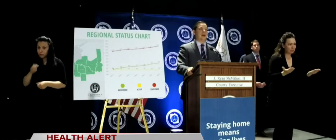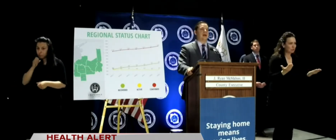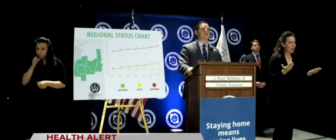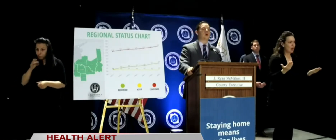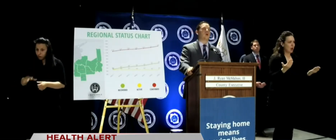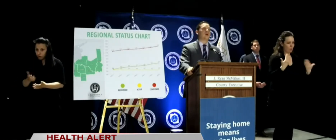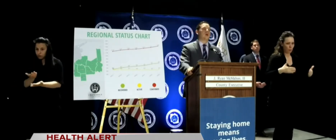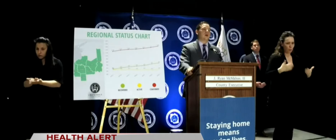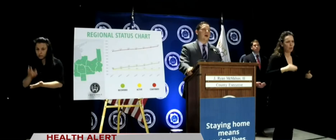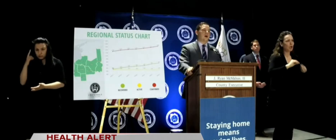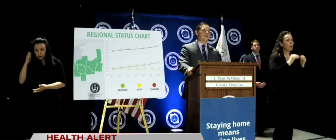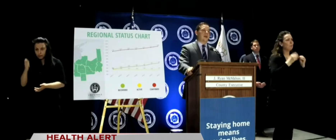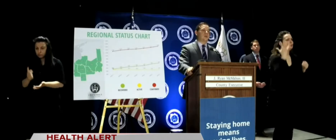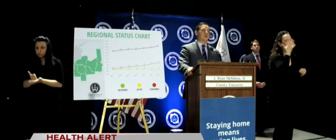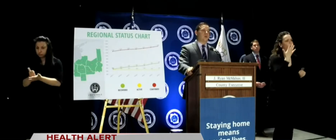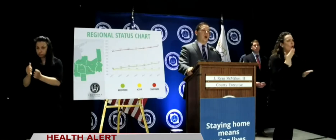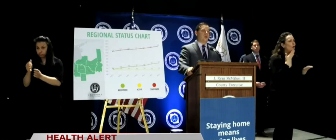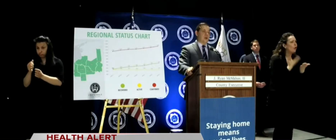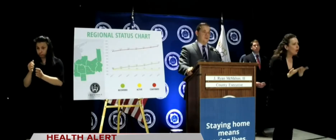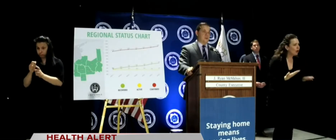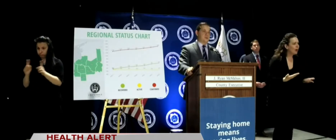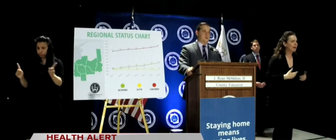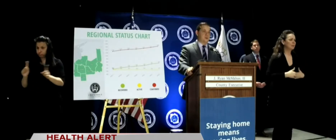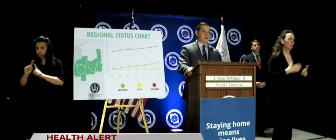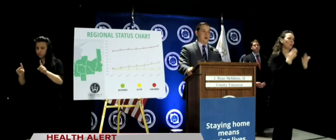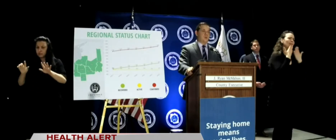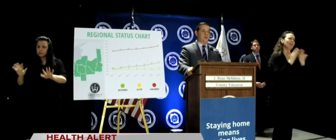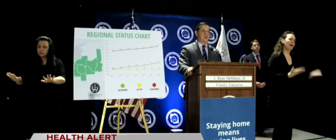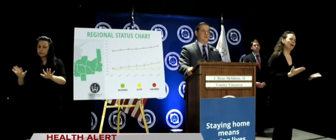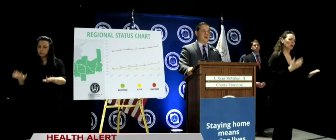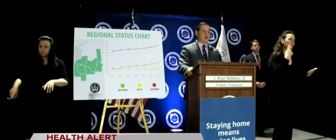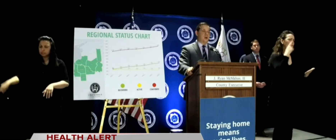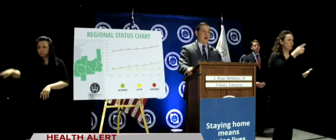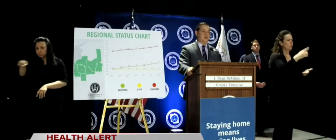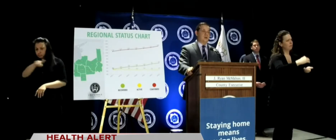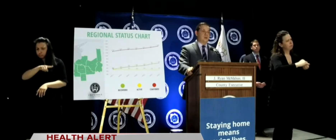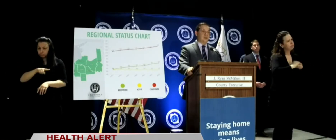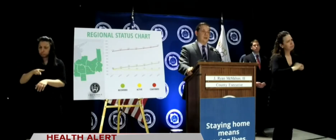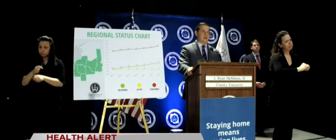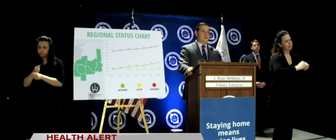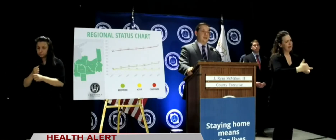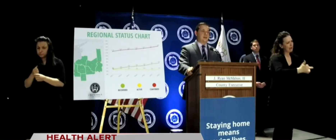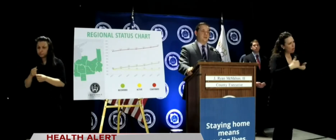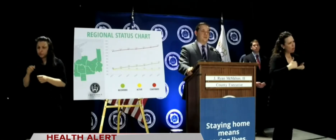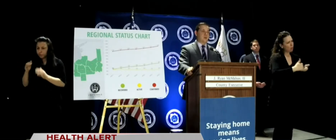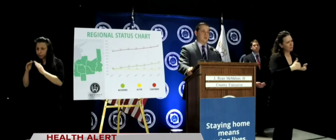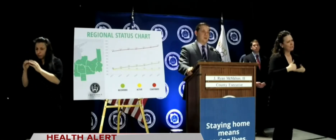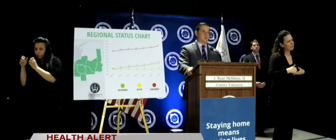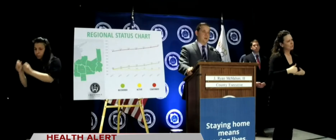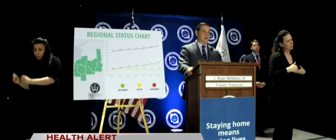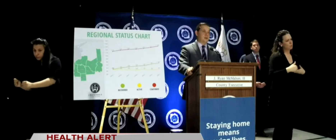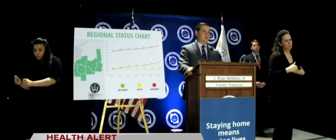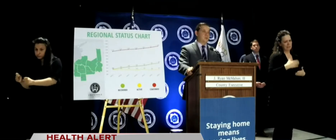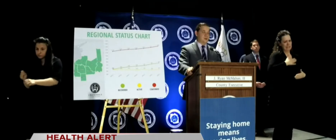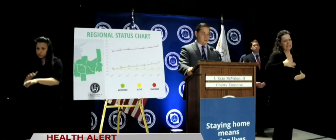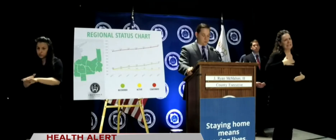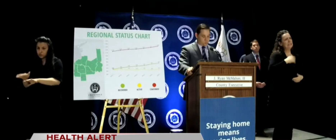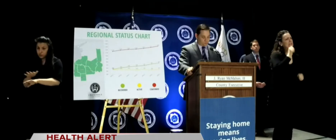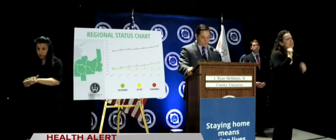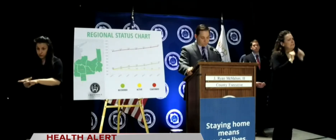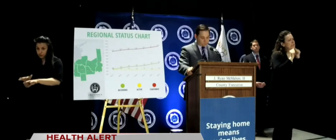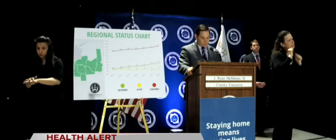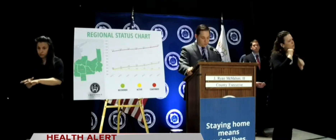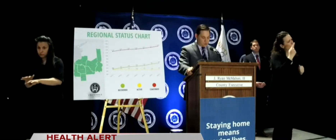and whatnot. So thank you for all your efforts. We need you to hunker down and stay in this fight with us. We're getting into the red